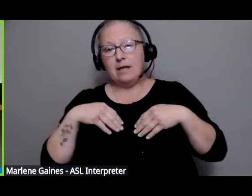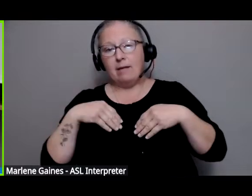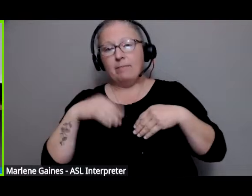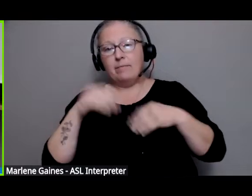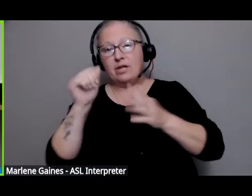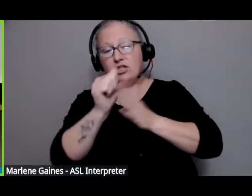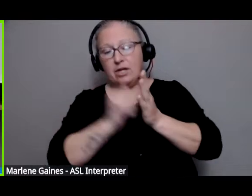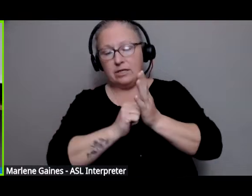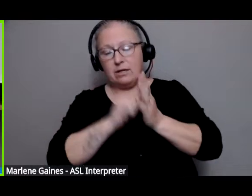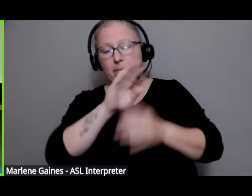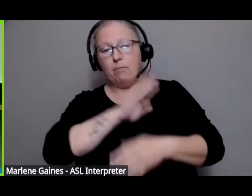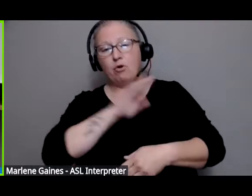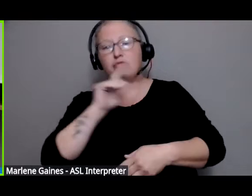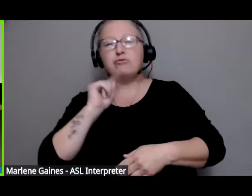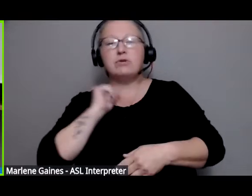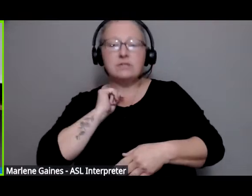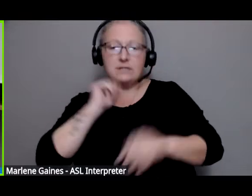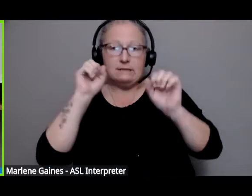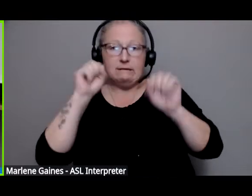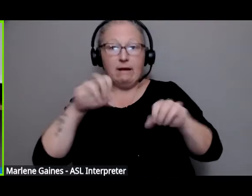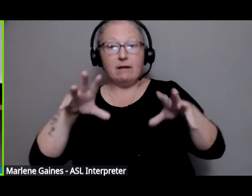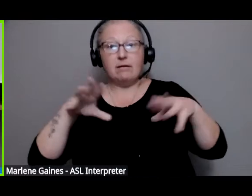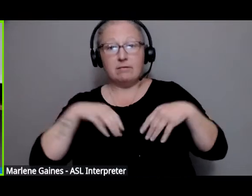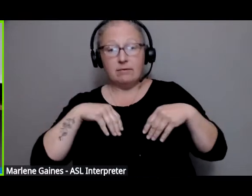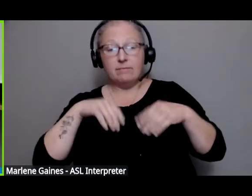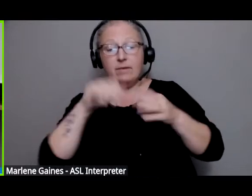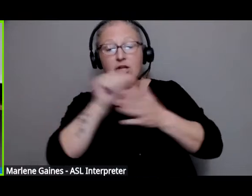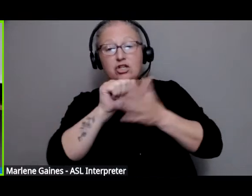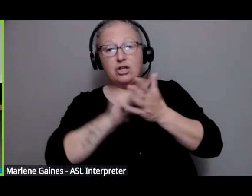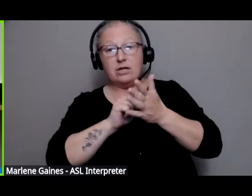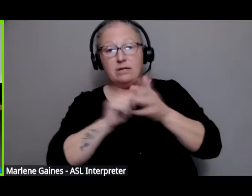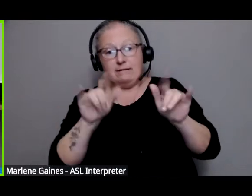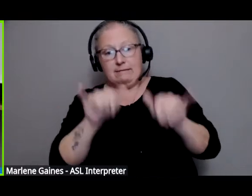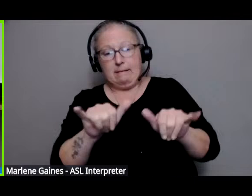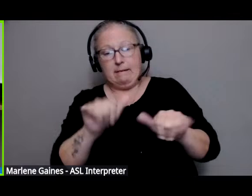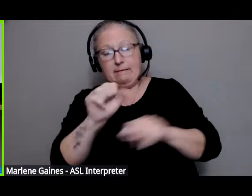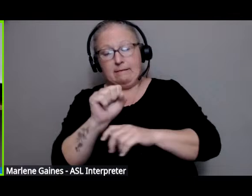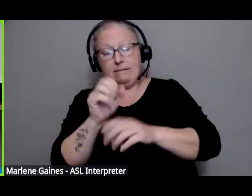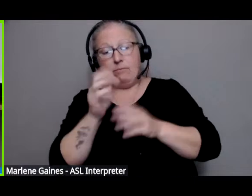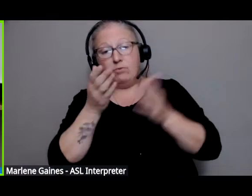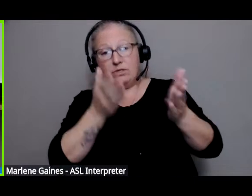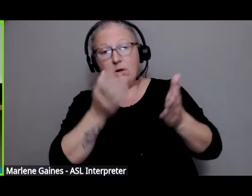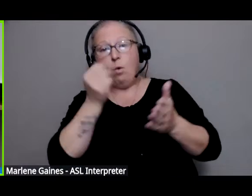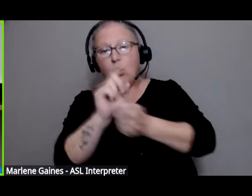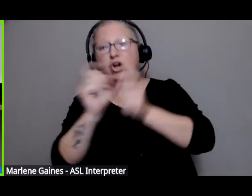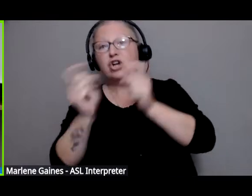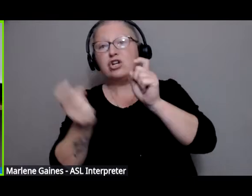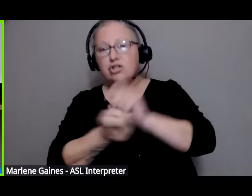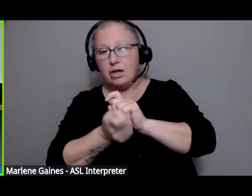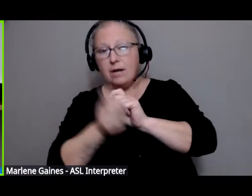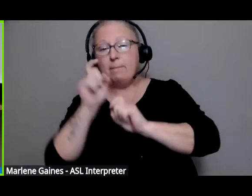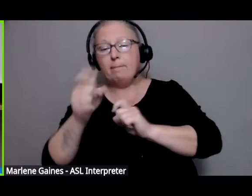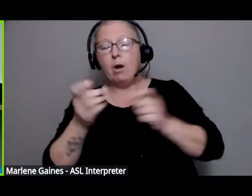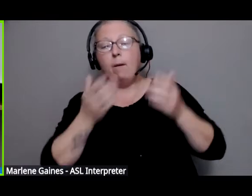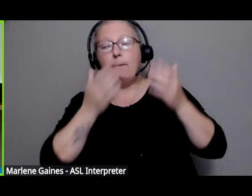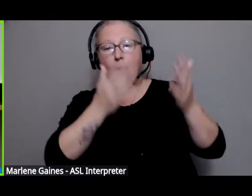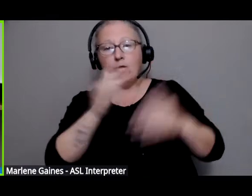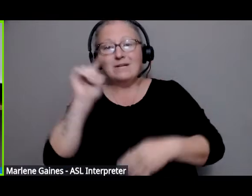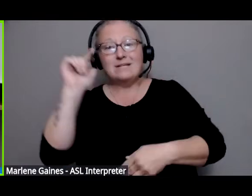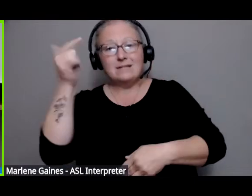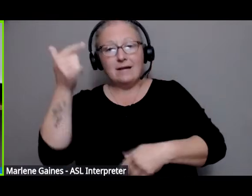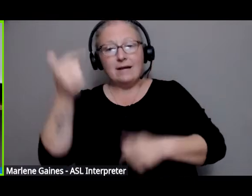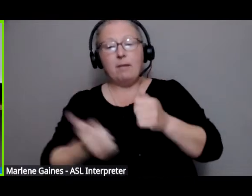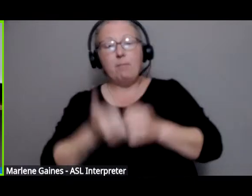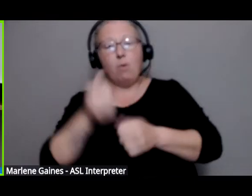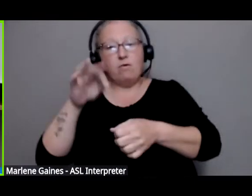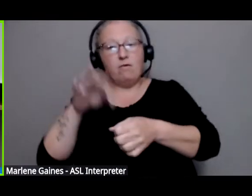The Board of Trustees may either adopt the agenda as presented or make a change to the agenda through a motion, second, and majority